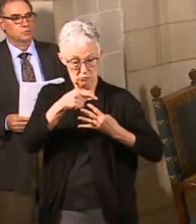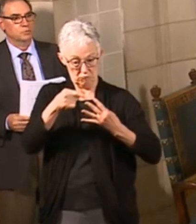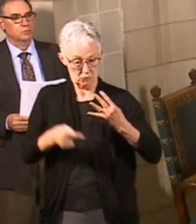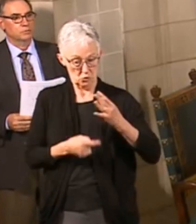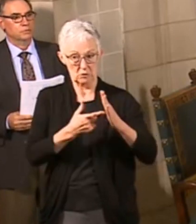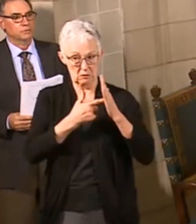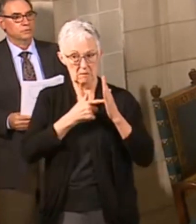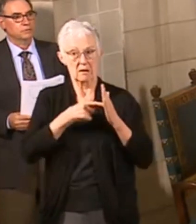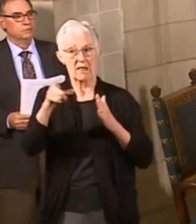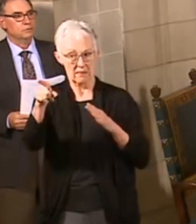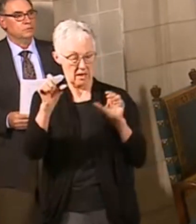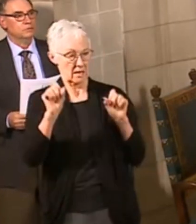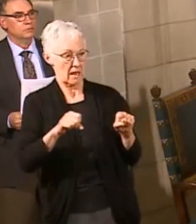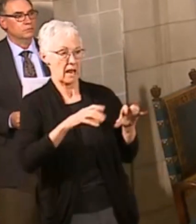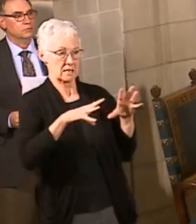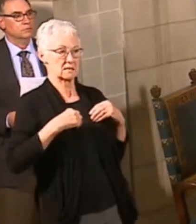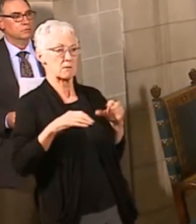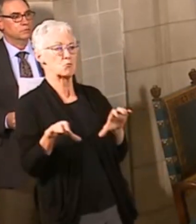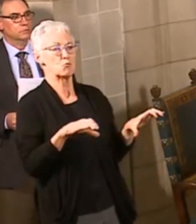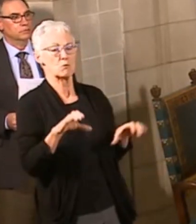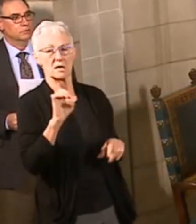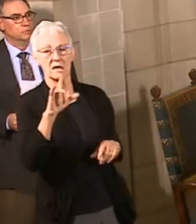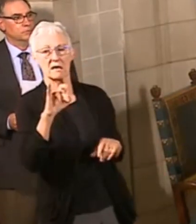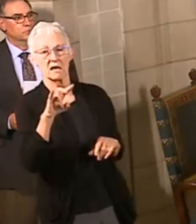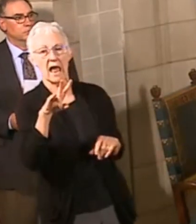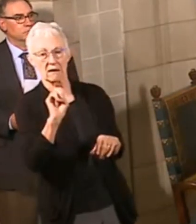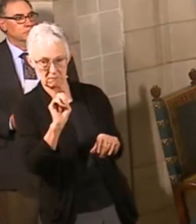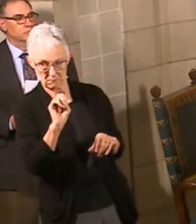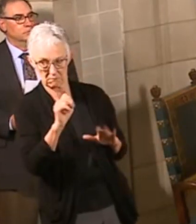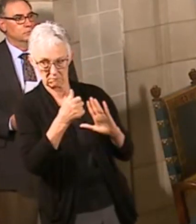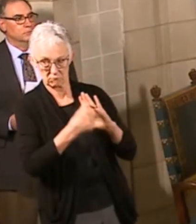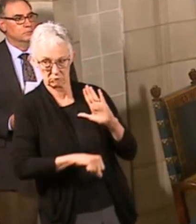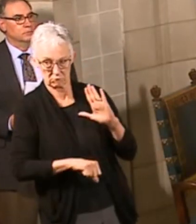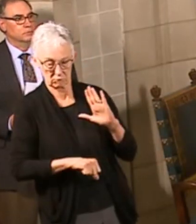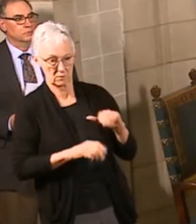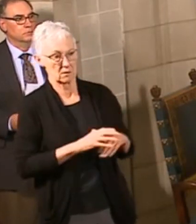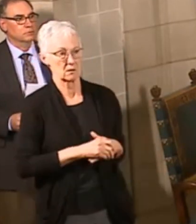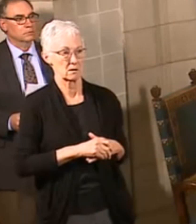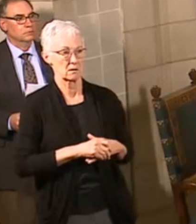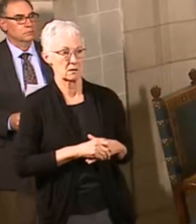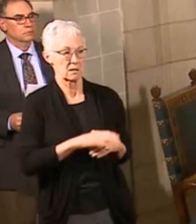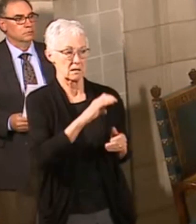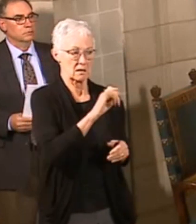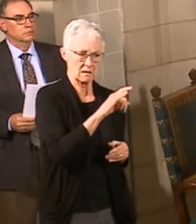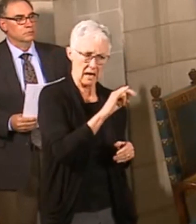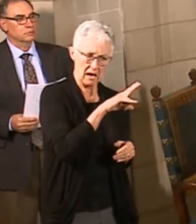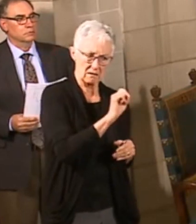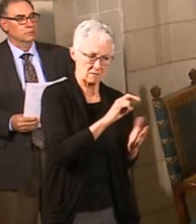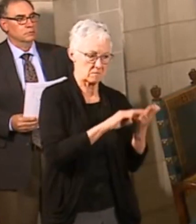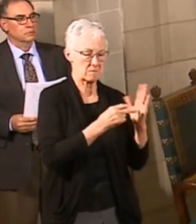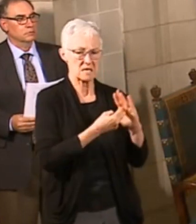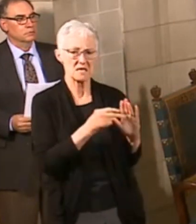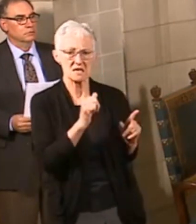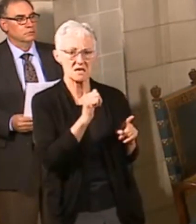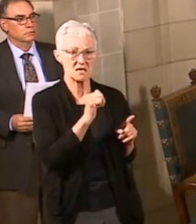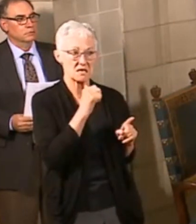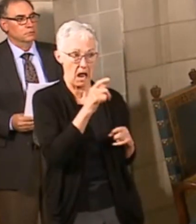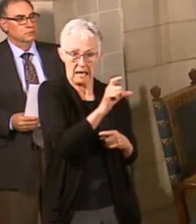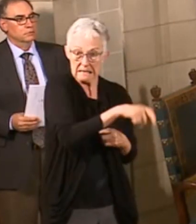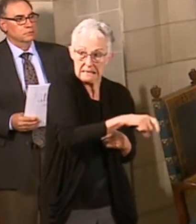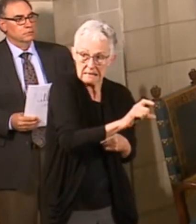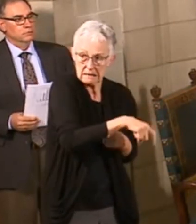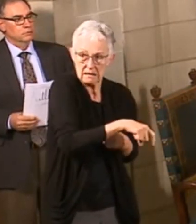important to note that just because we say it's elective surgery doesn't mean it's an unnecessary surgery. It just means it was a surgery that was